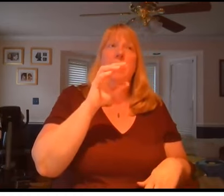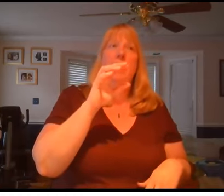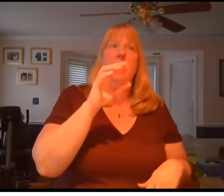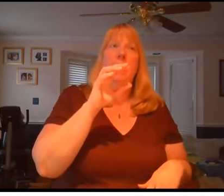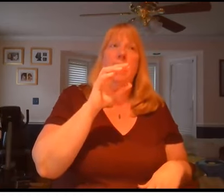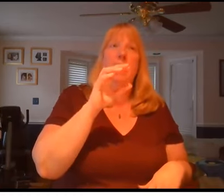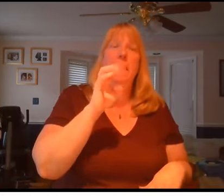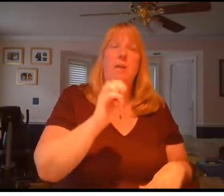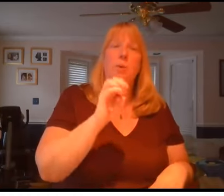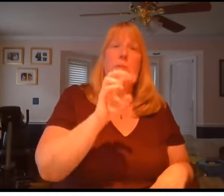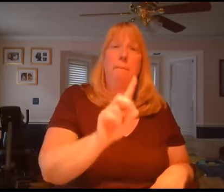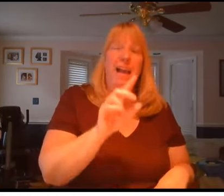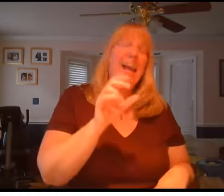sign.